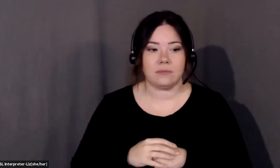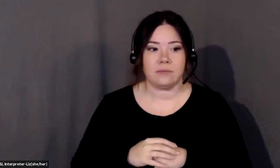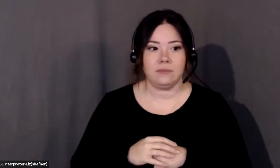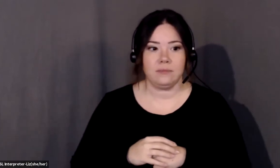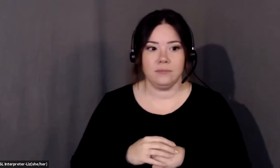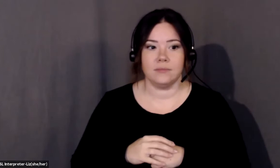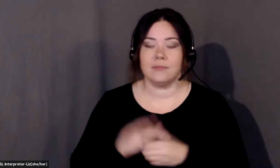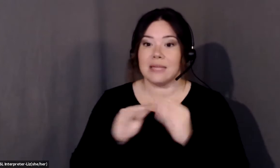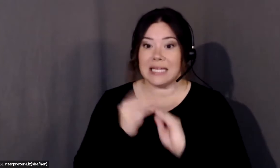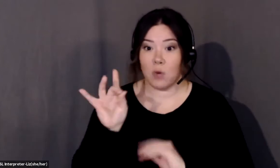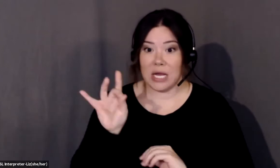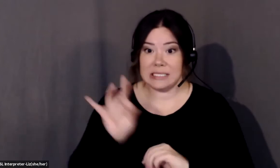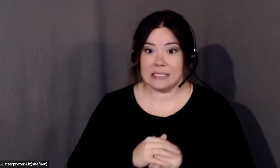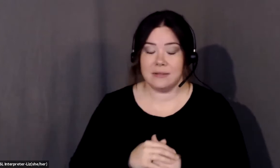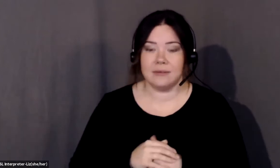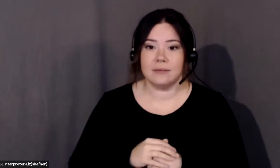Number 8.